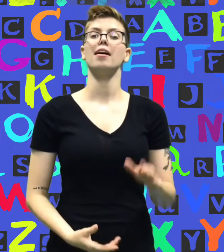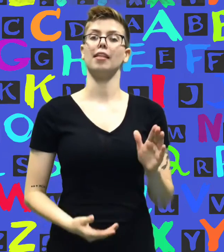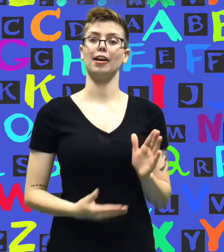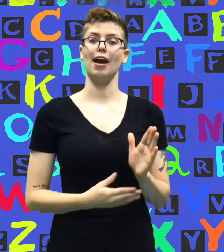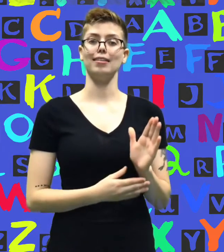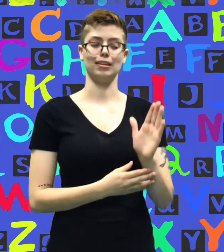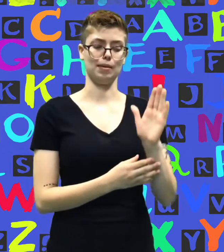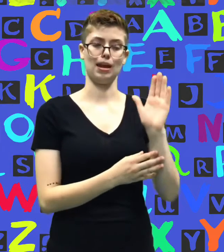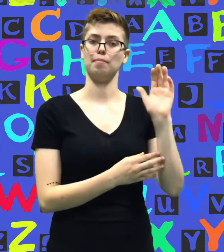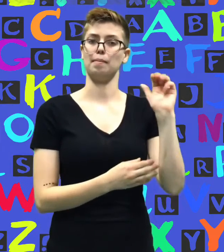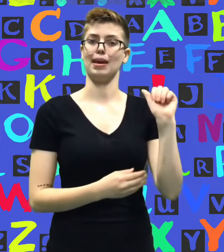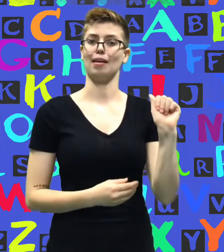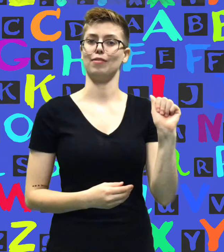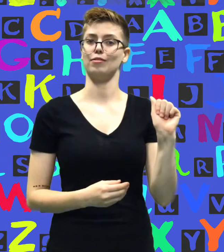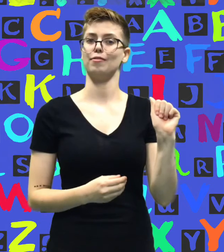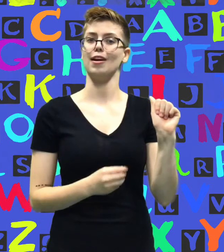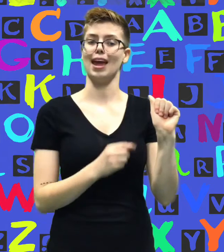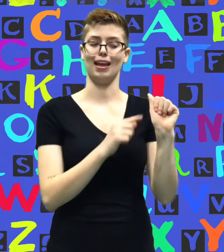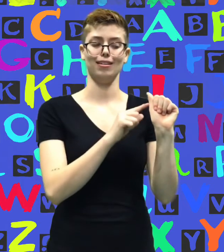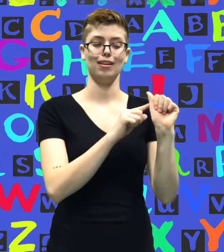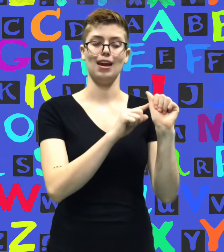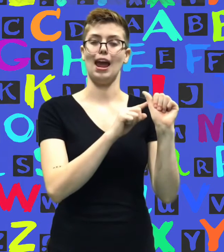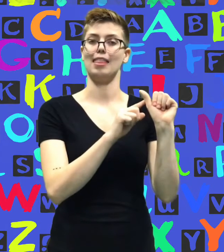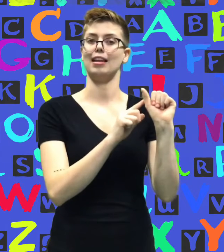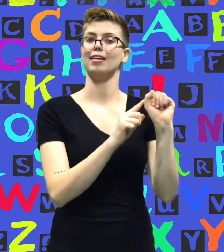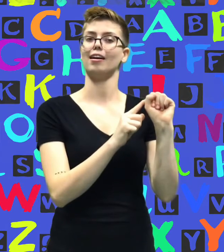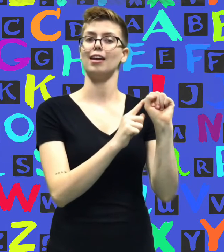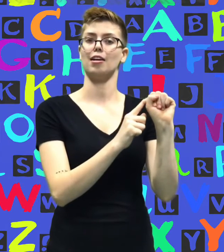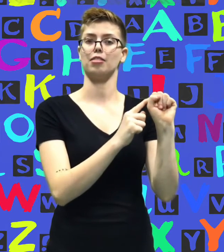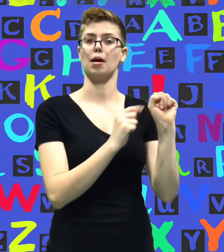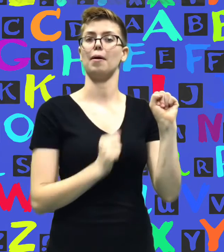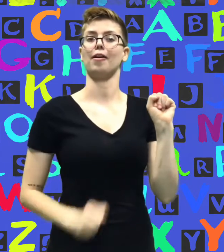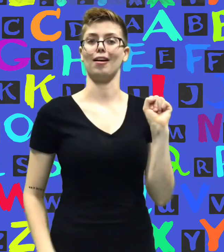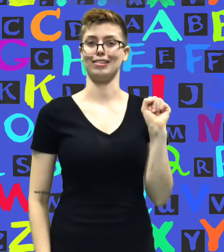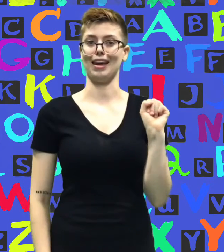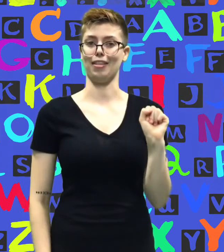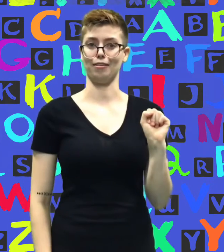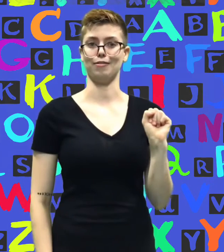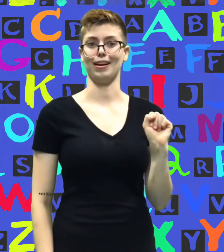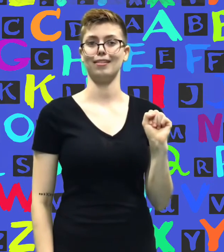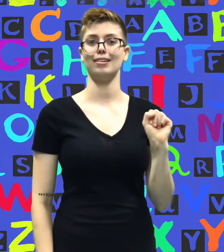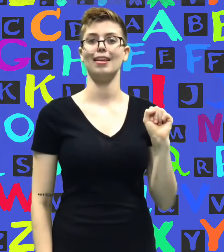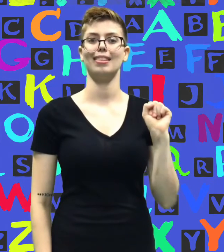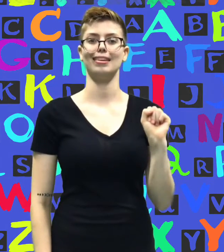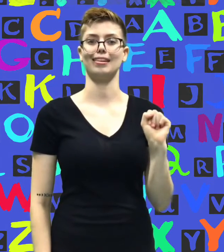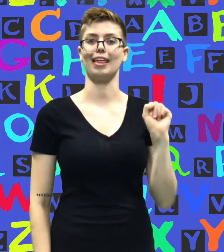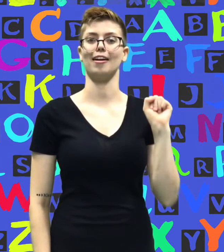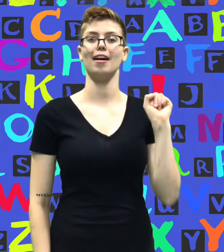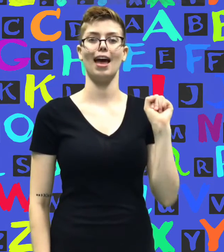The letter S is made by making a fist with your hand and then tucking your thumb across the other fingers. That's the letter